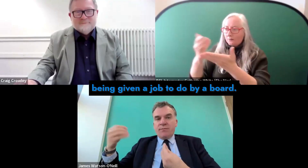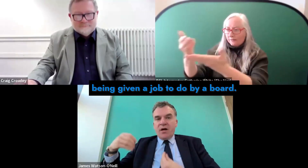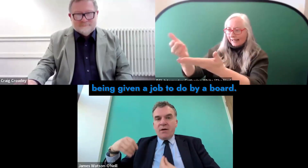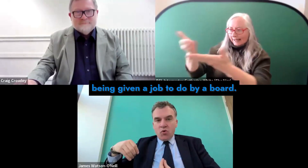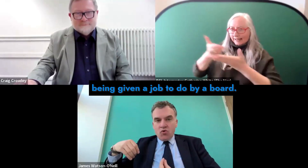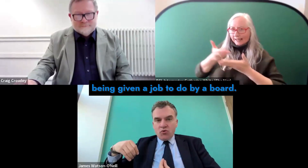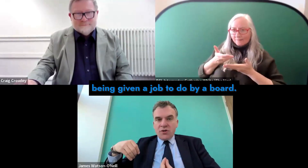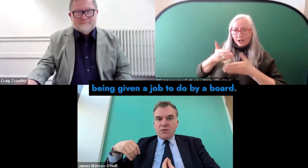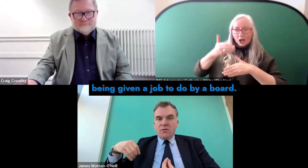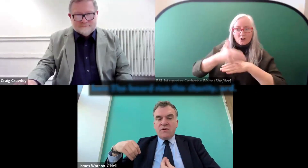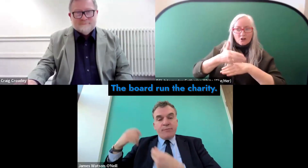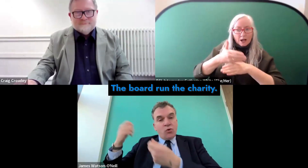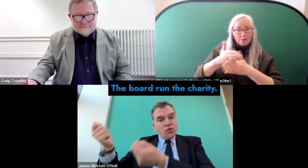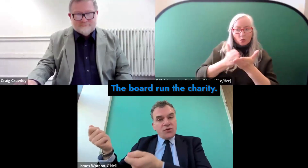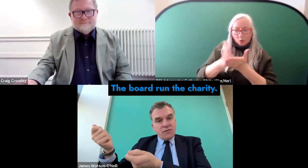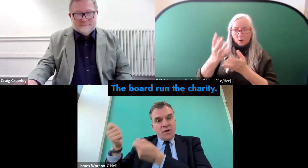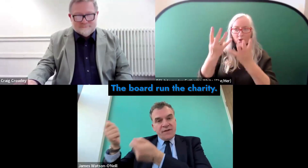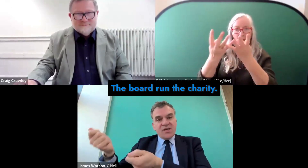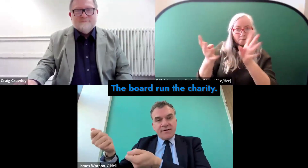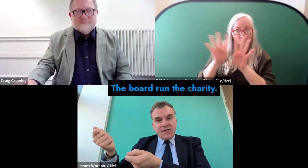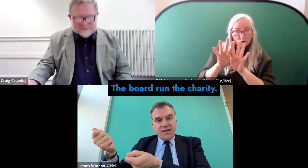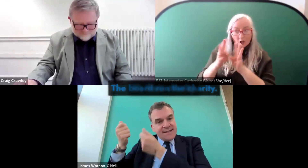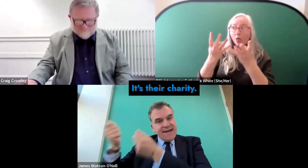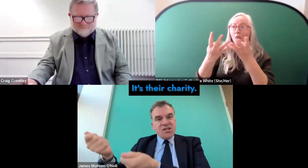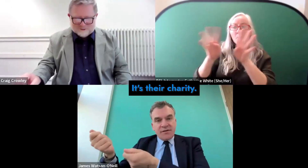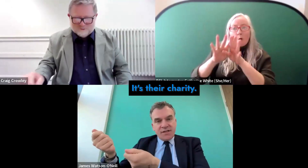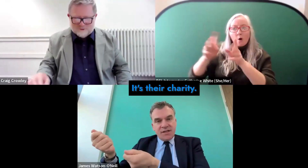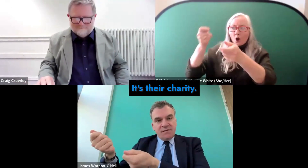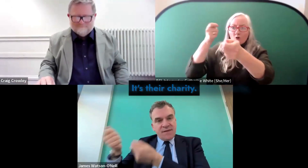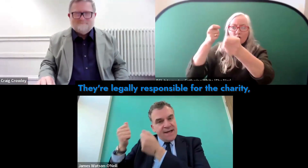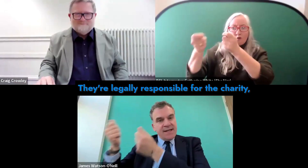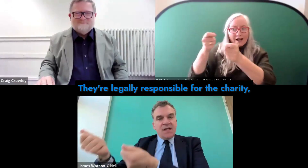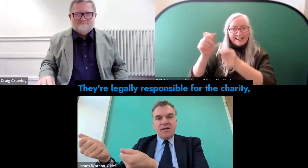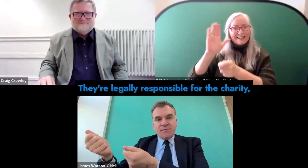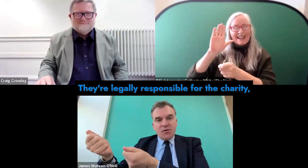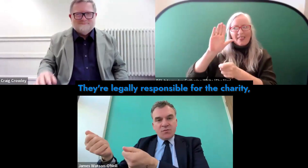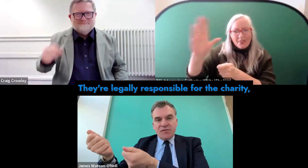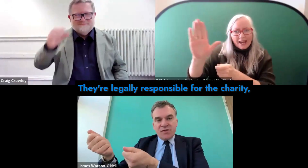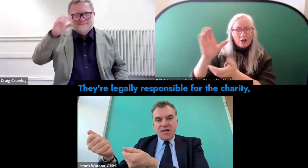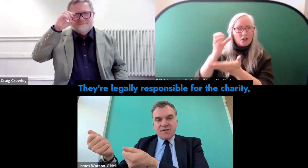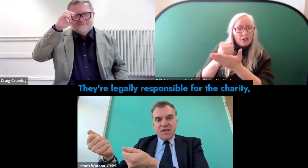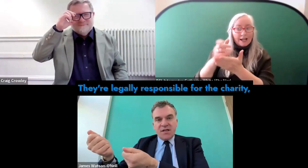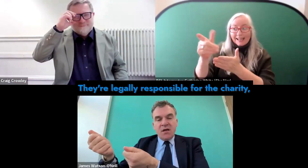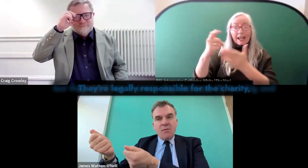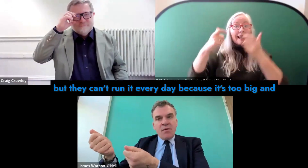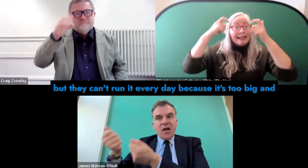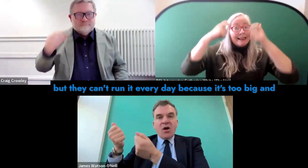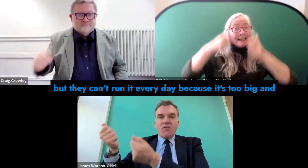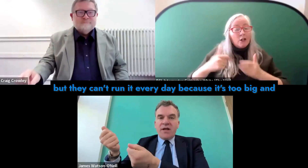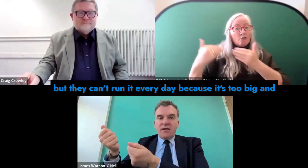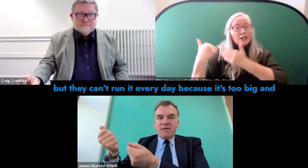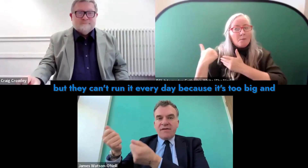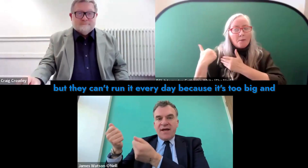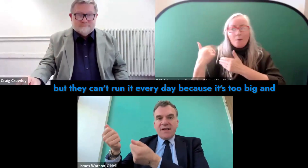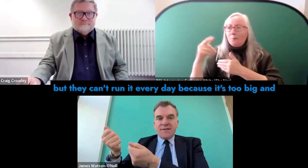a job to do by a board. The board run the charity. It's their charity. They're legally responsible for the charity, but they can't run it every day because it's